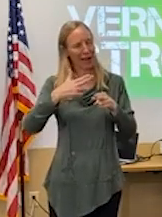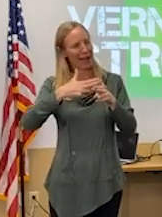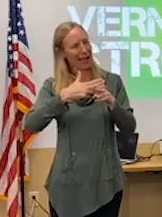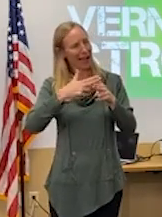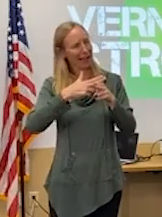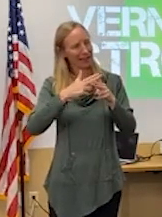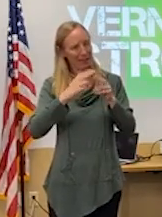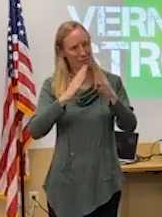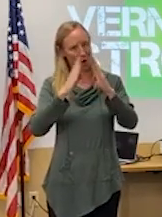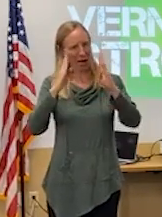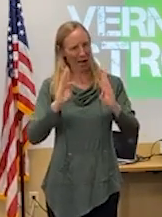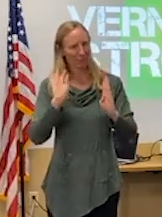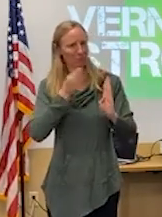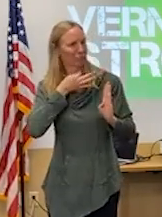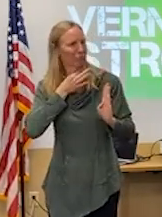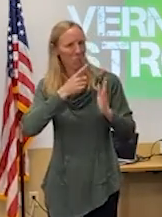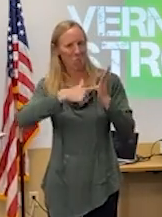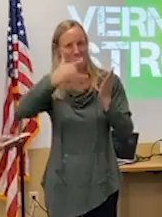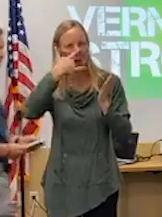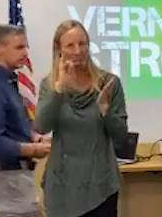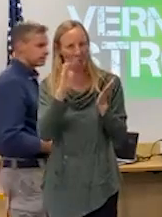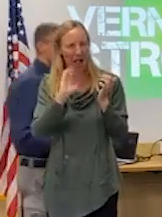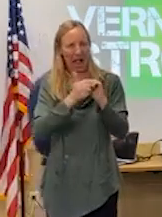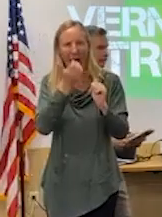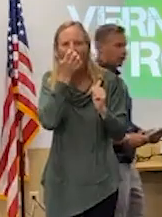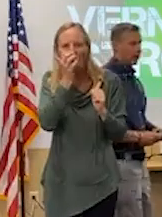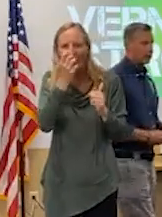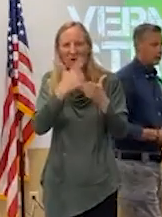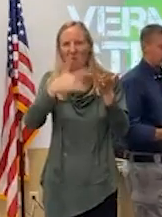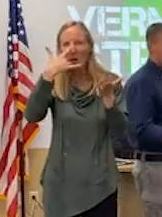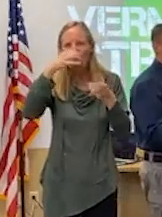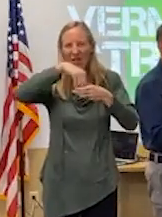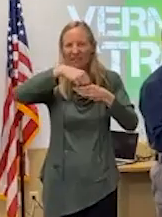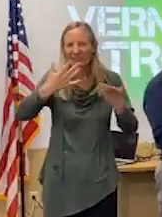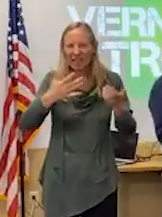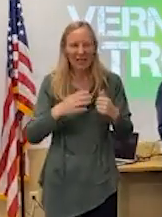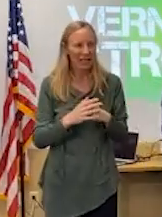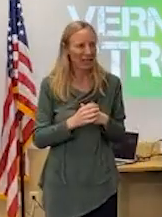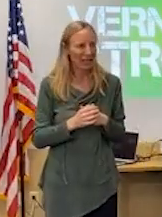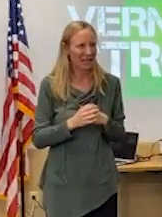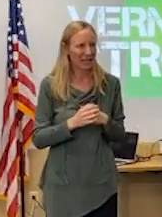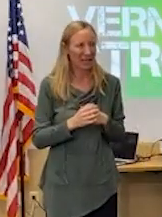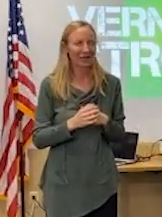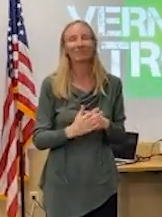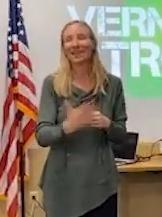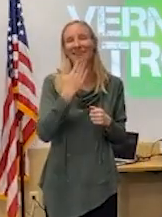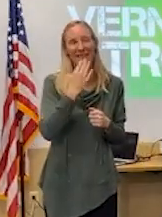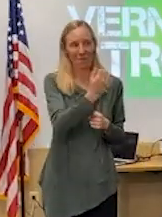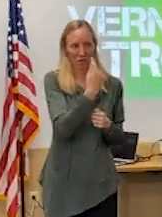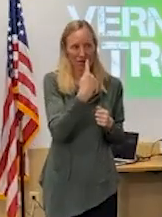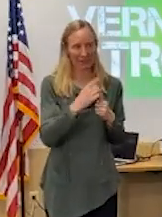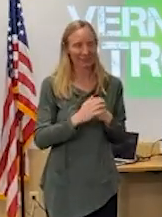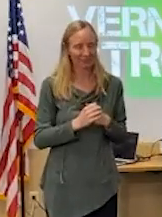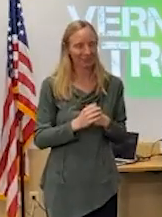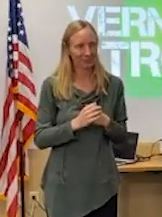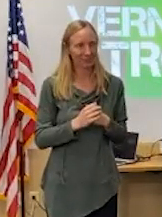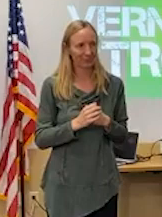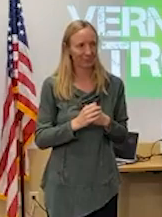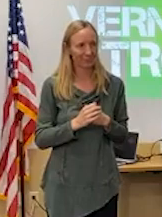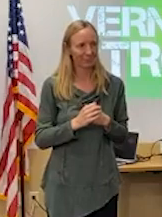housing units, I'm just curious, how are they heated? So these are, thank you very much. Yes, these are